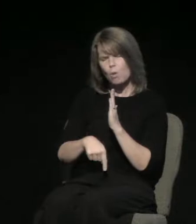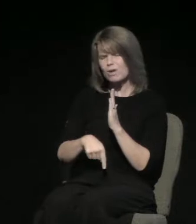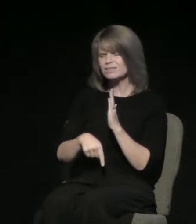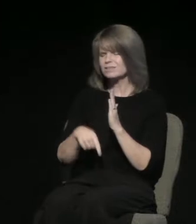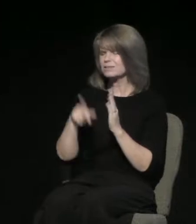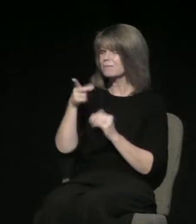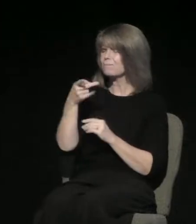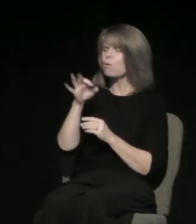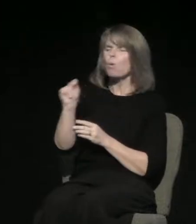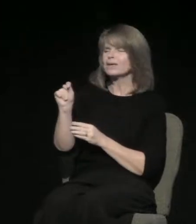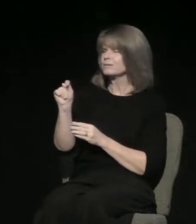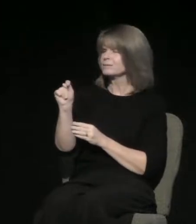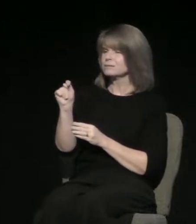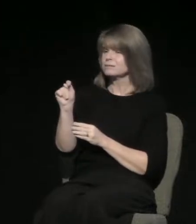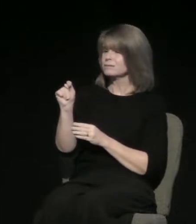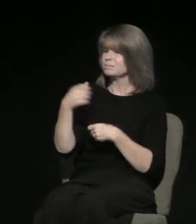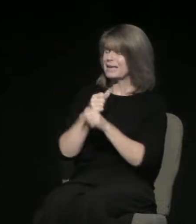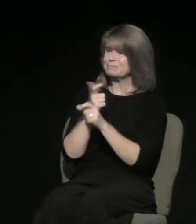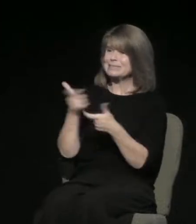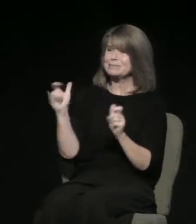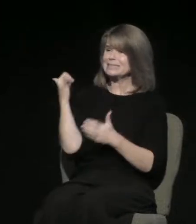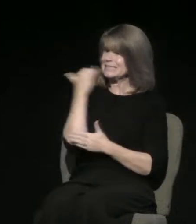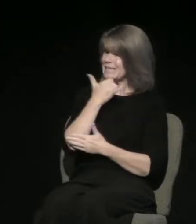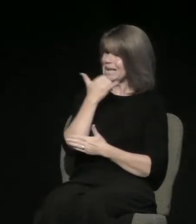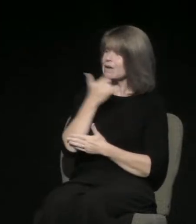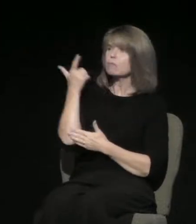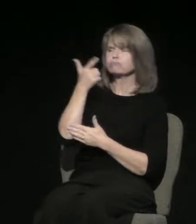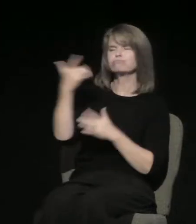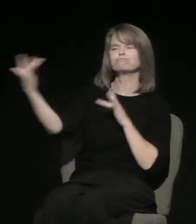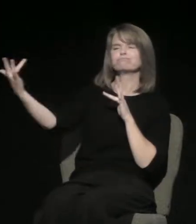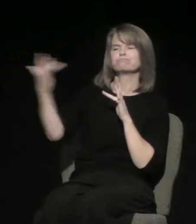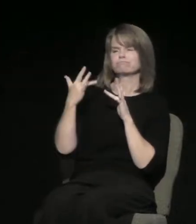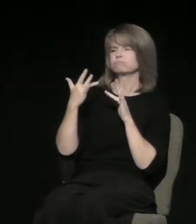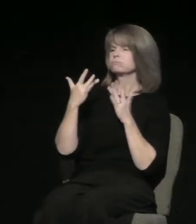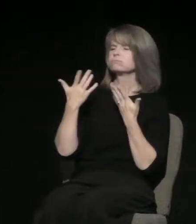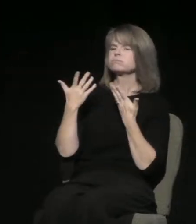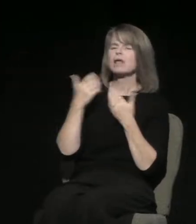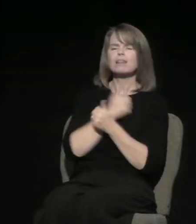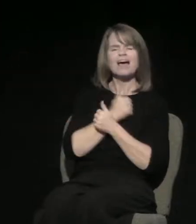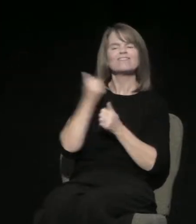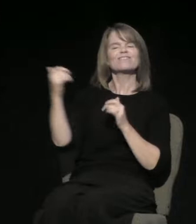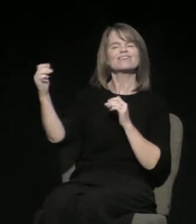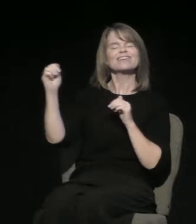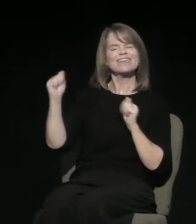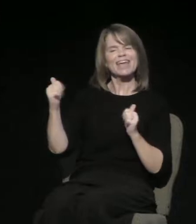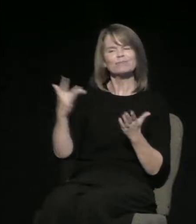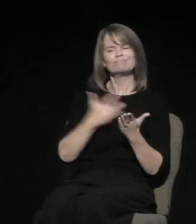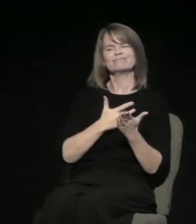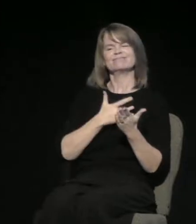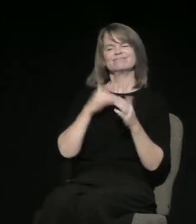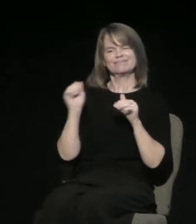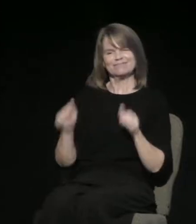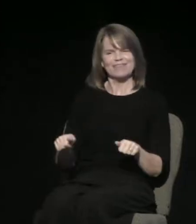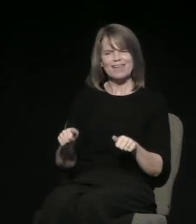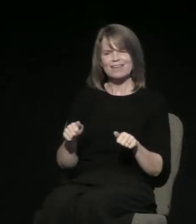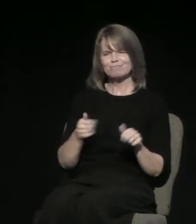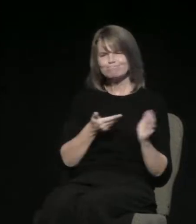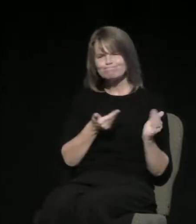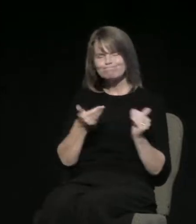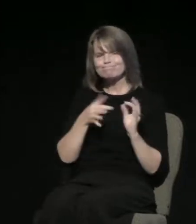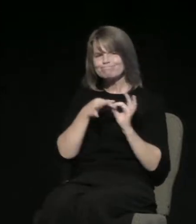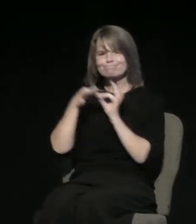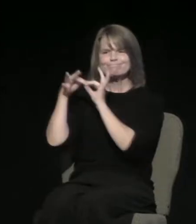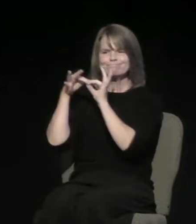Think You've Just Made The Biggest Mistake In The World His Love Can Reach You Way Down There And Say Come On Back